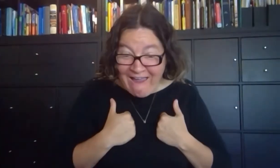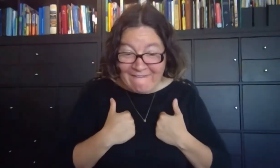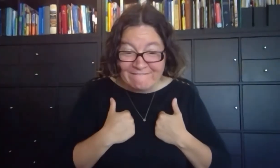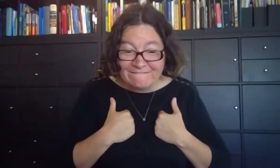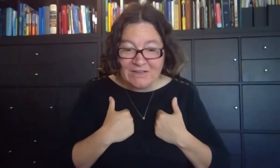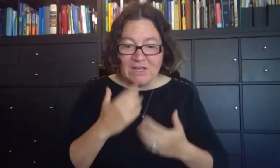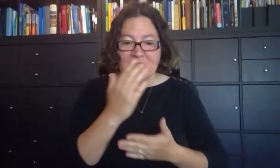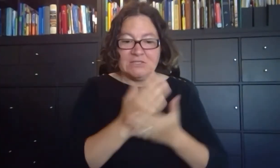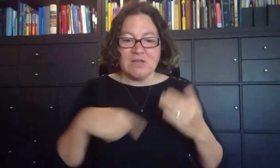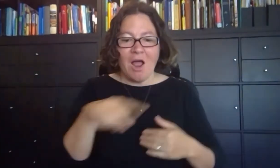alive.